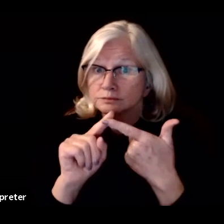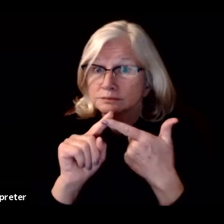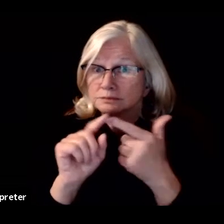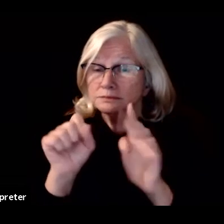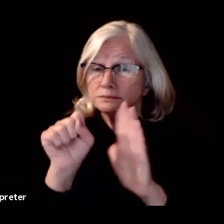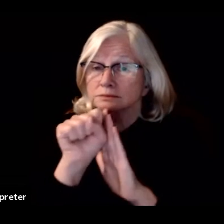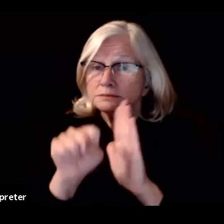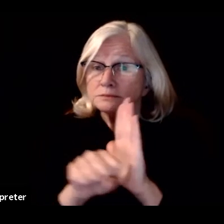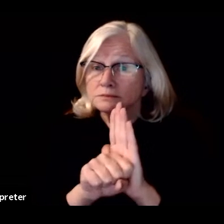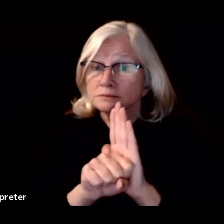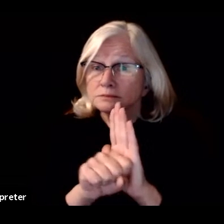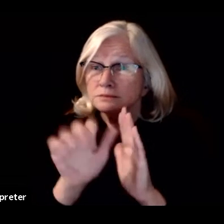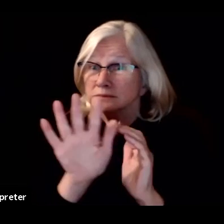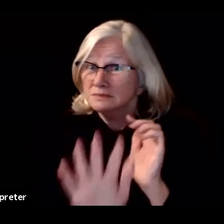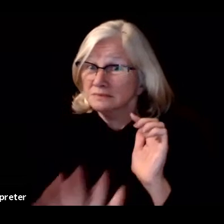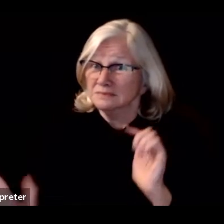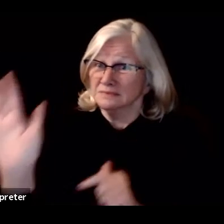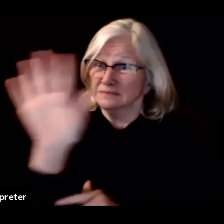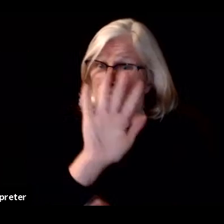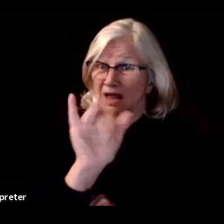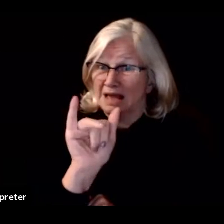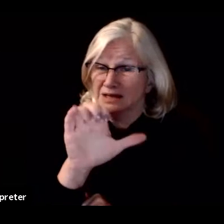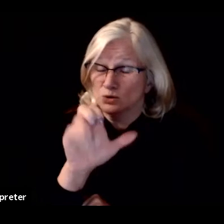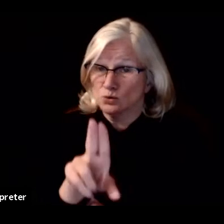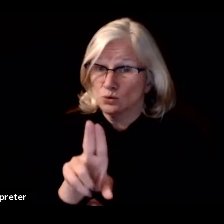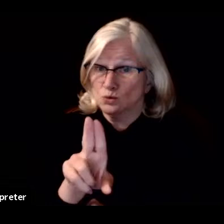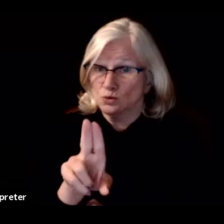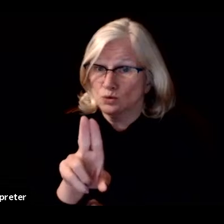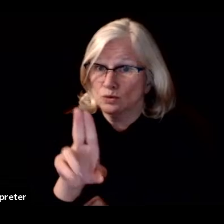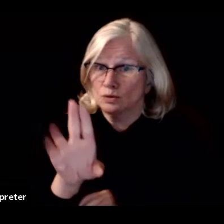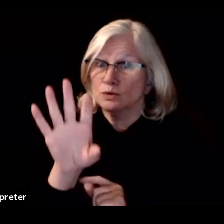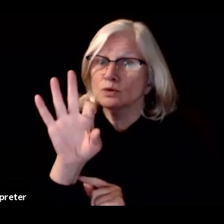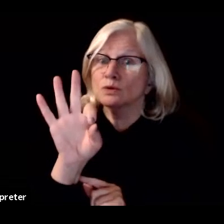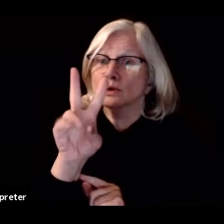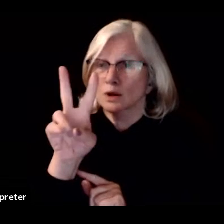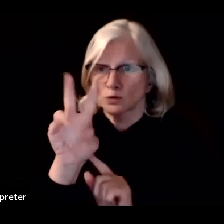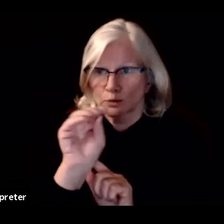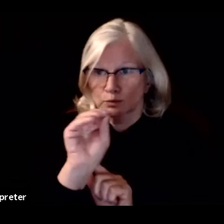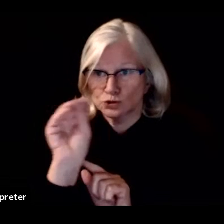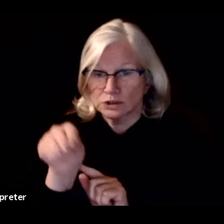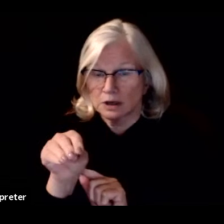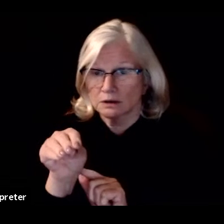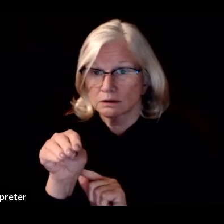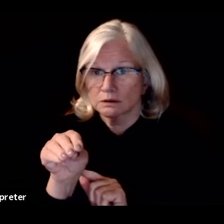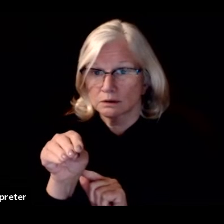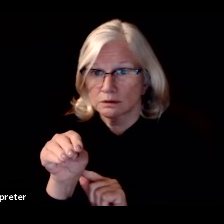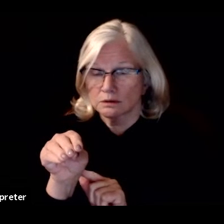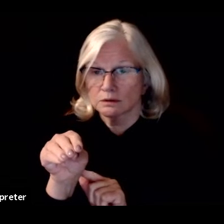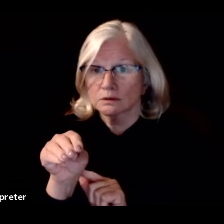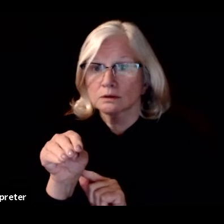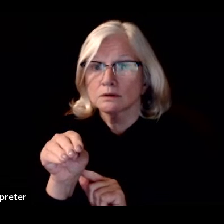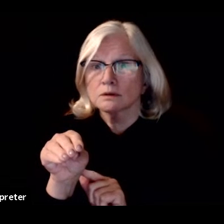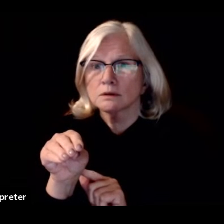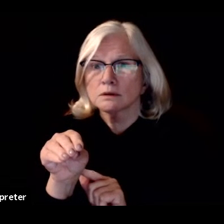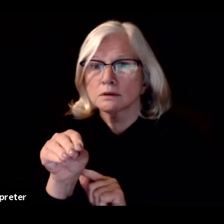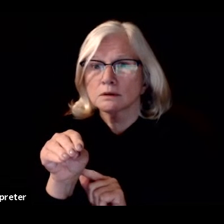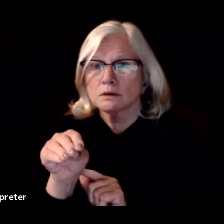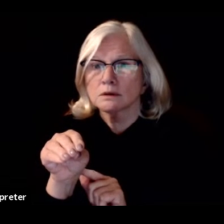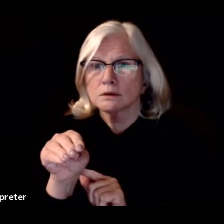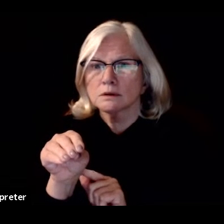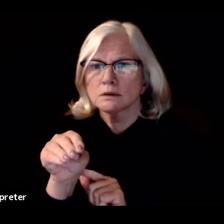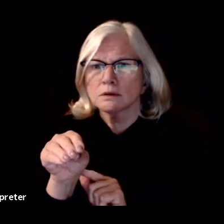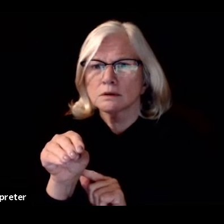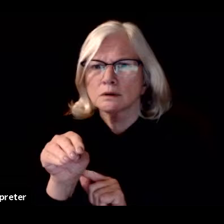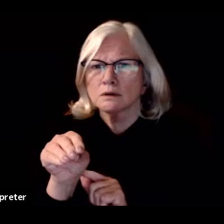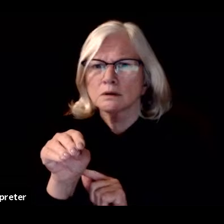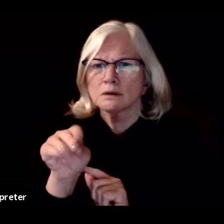in use, and our med surg bed capacity is at 88% in use. And because of the large number of cases